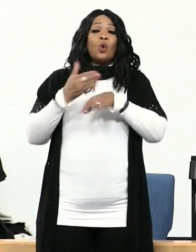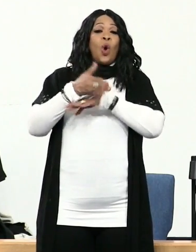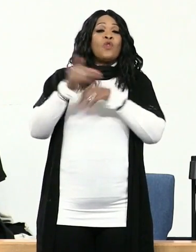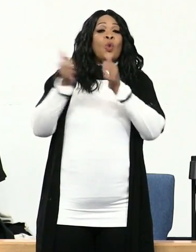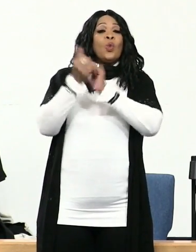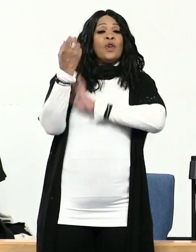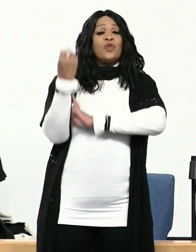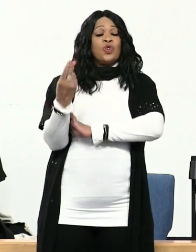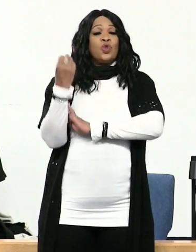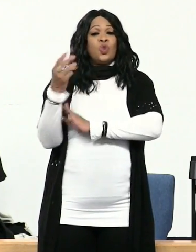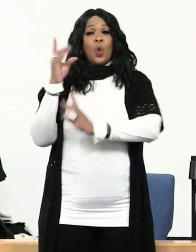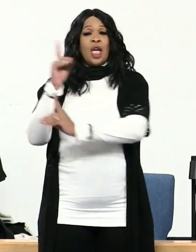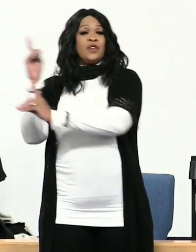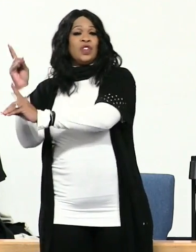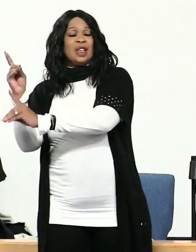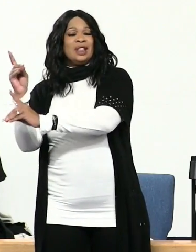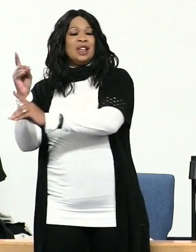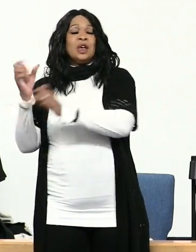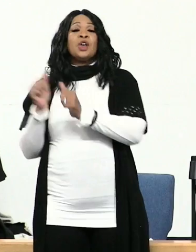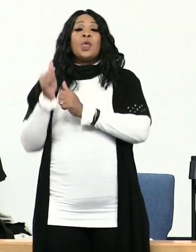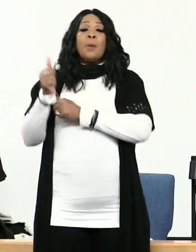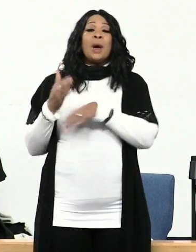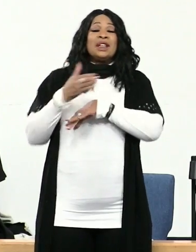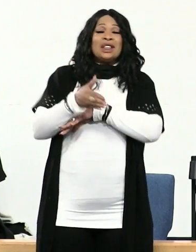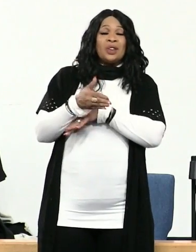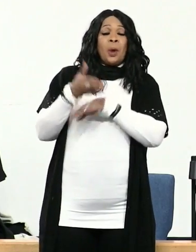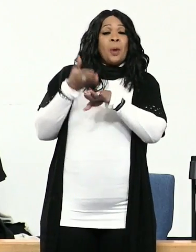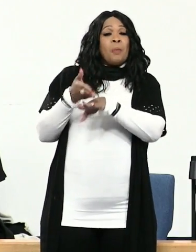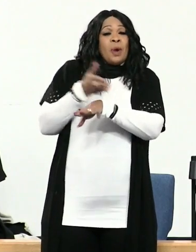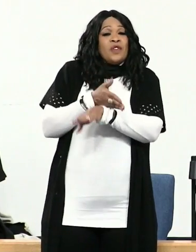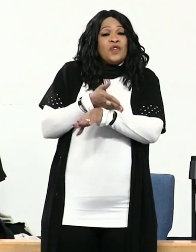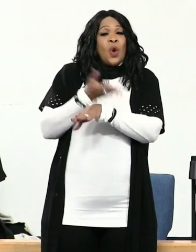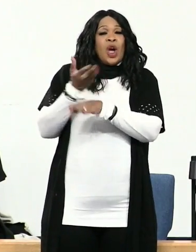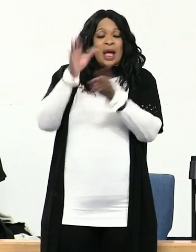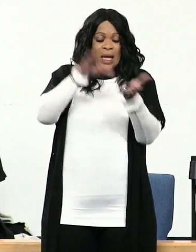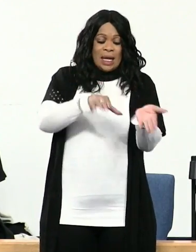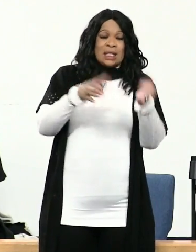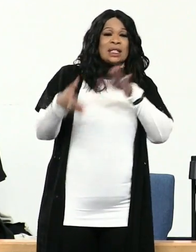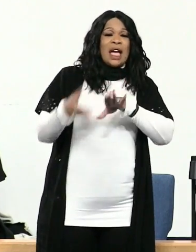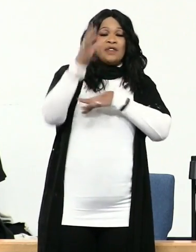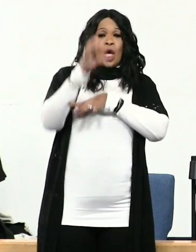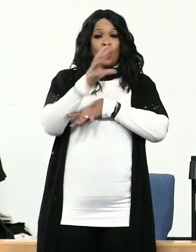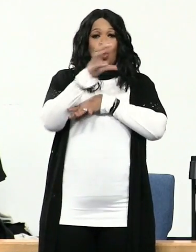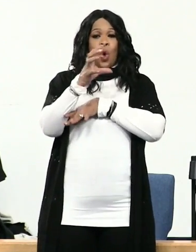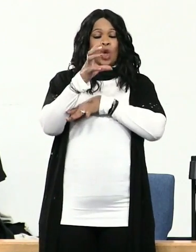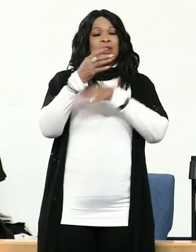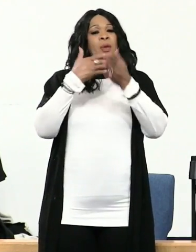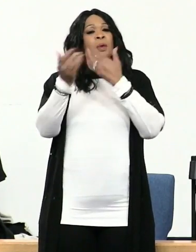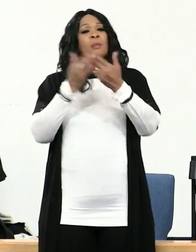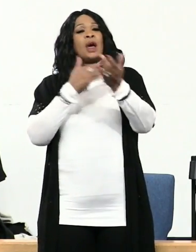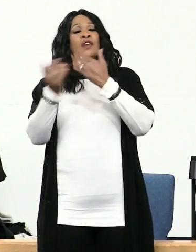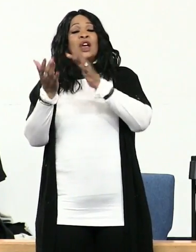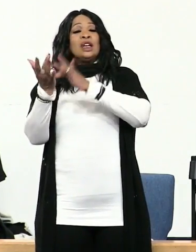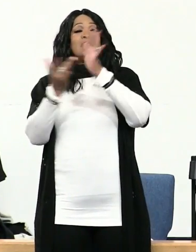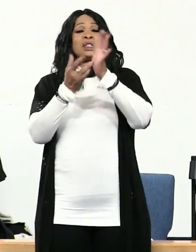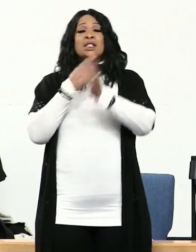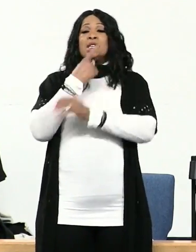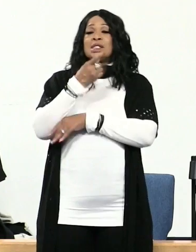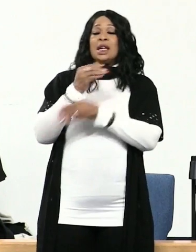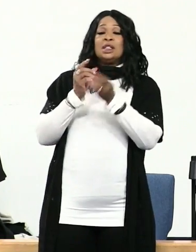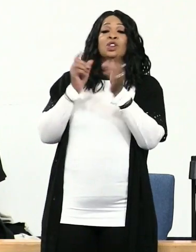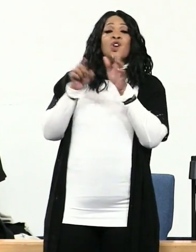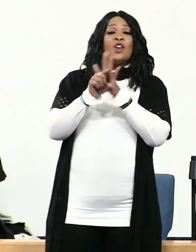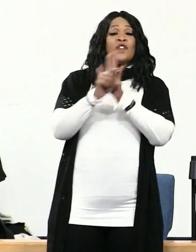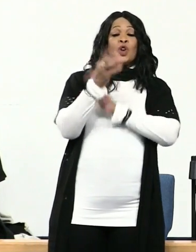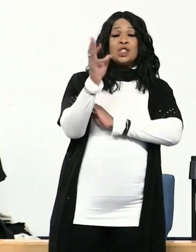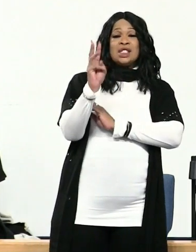It is a Passover right before his death on the cross. Matter of fact, Jesus tells them in verse 15, he